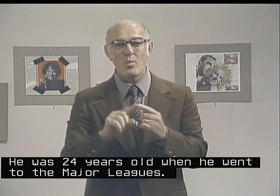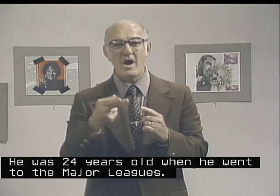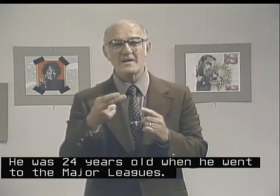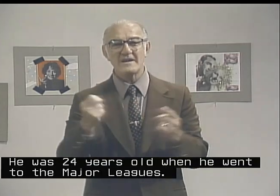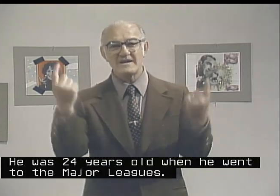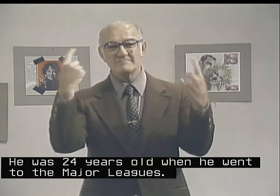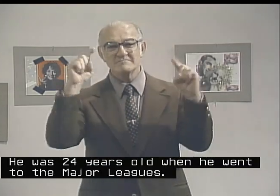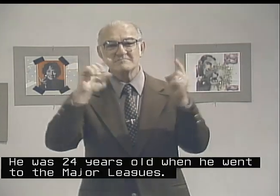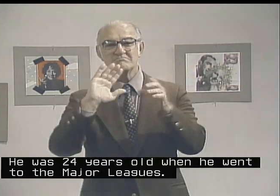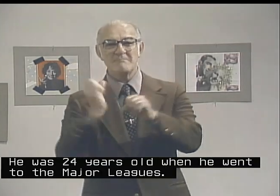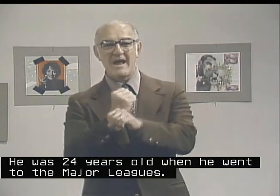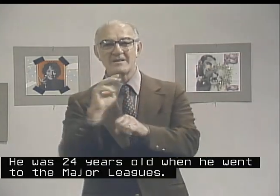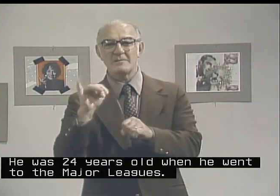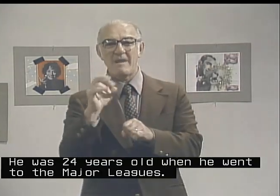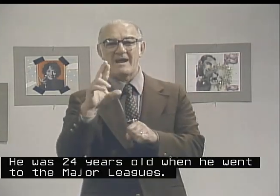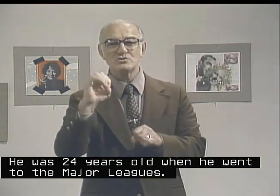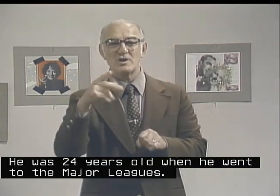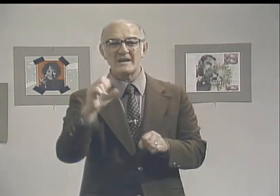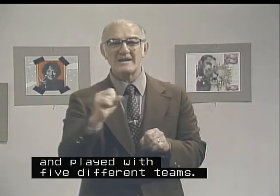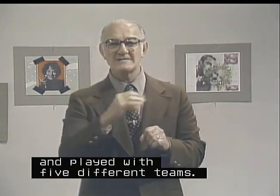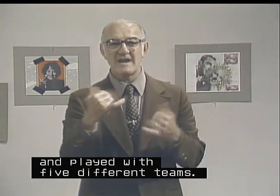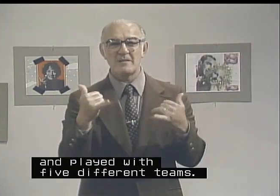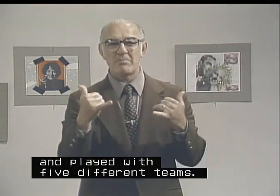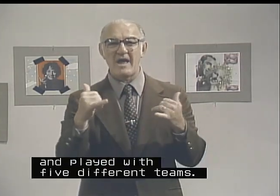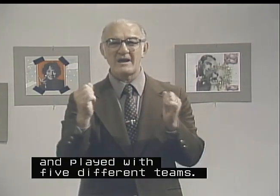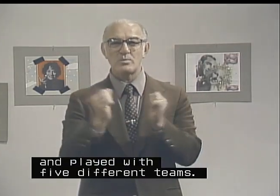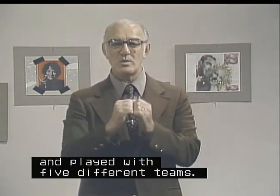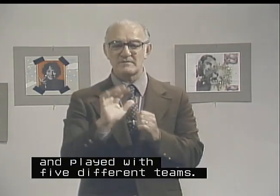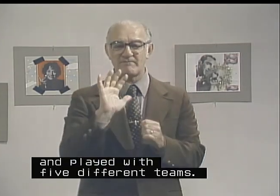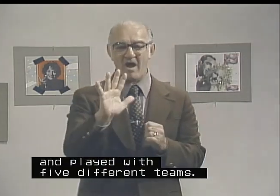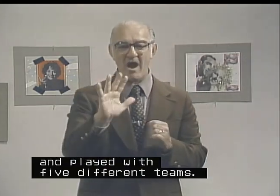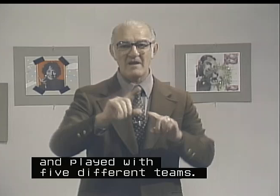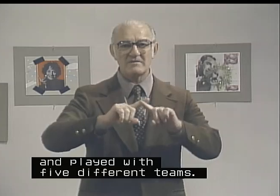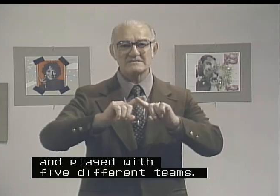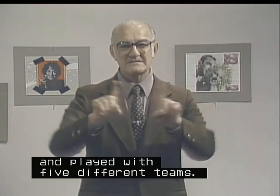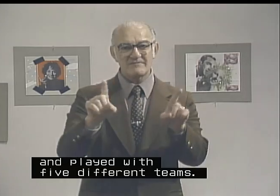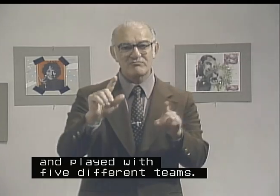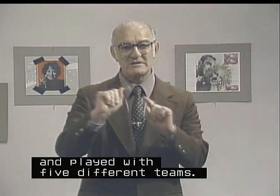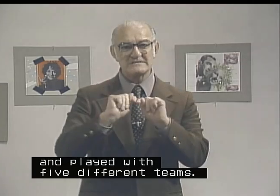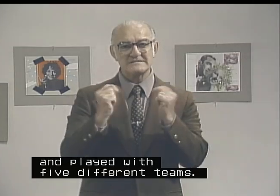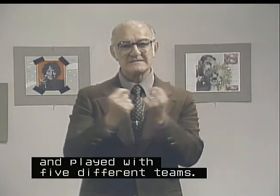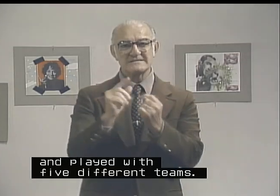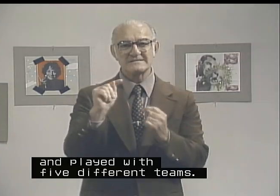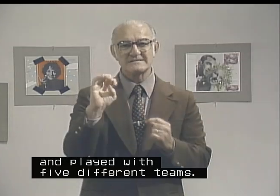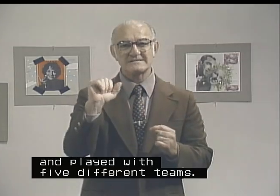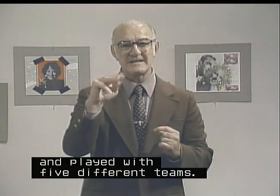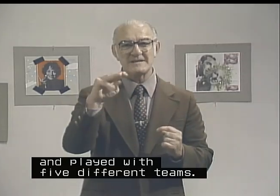when he made the major leagues and played with five different teams.